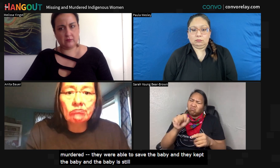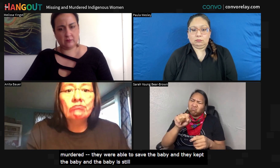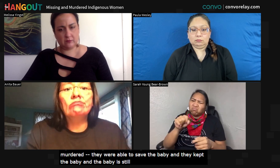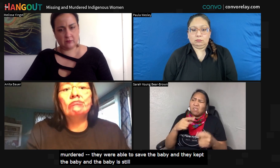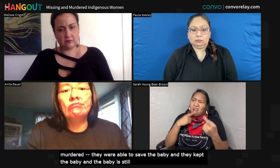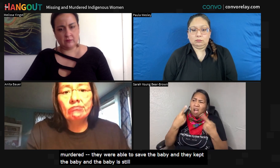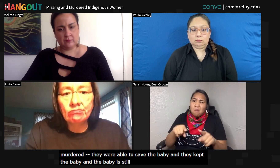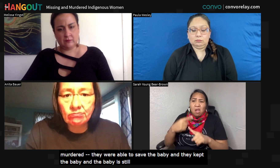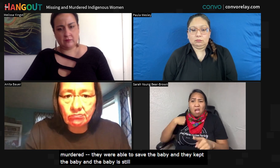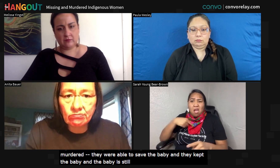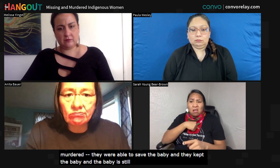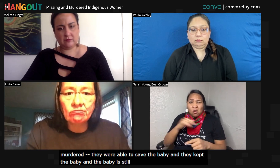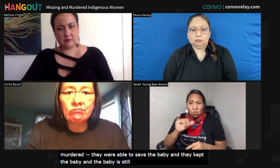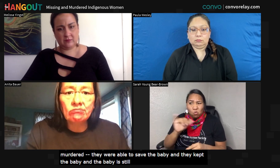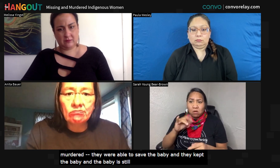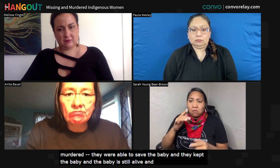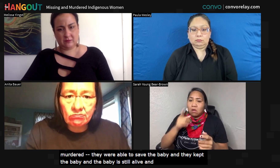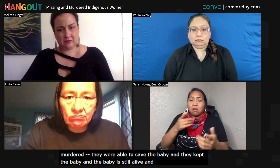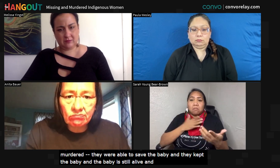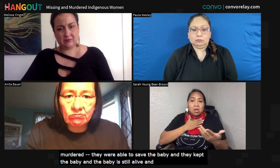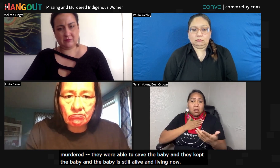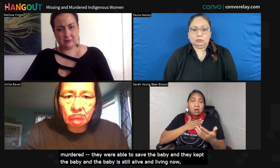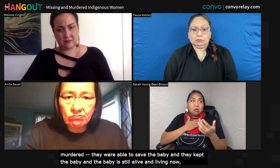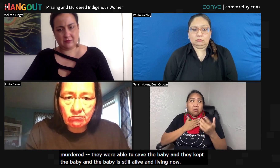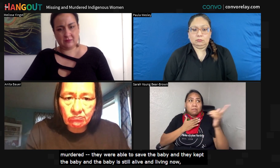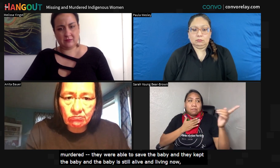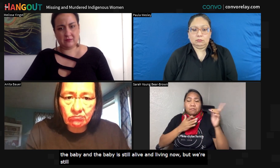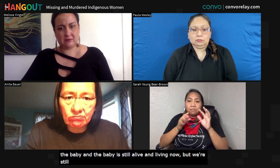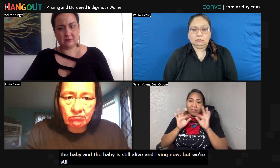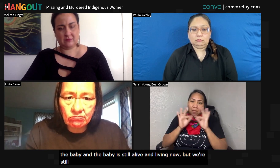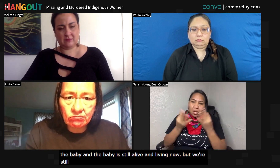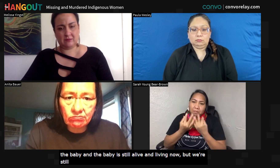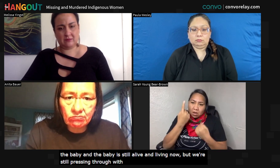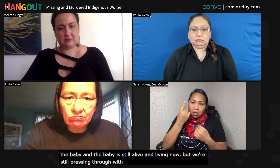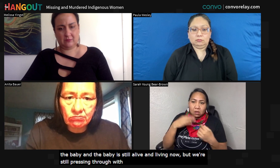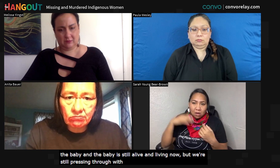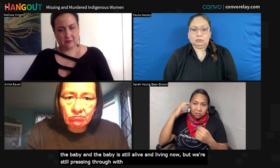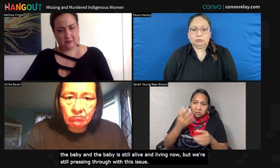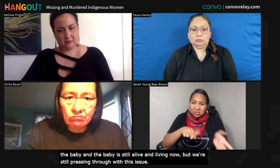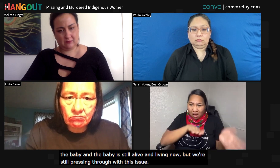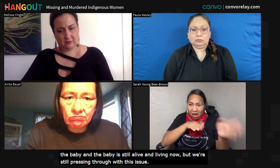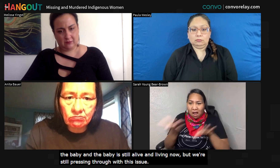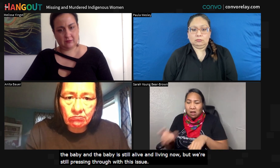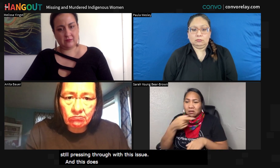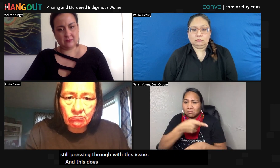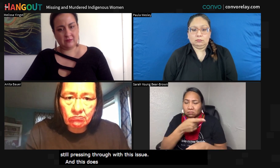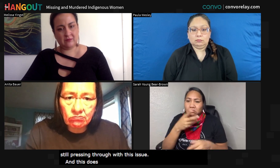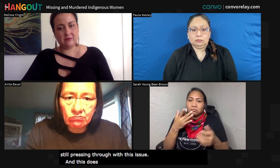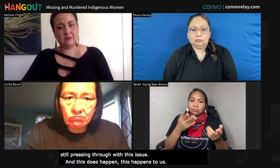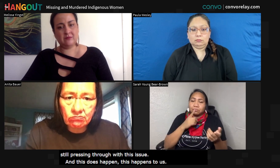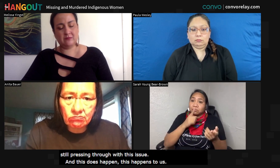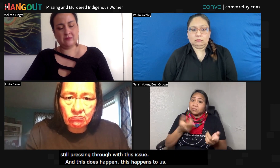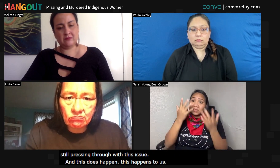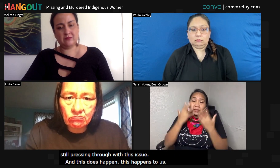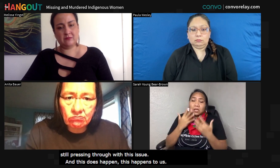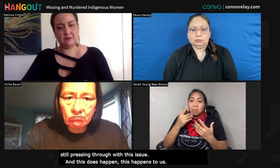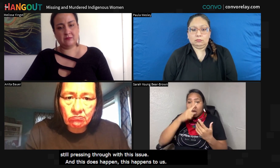we're still pressing through with this issue. And this does happen. This happens to us. There's one particular family, my